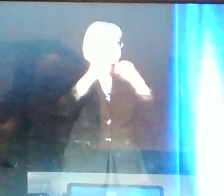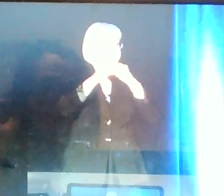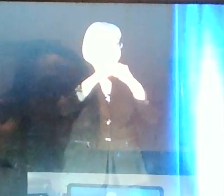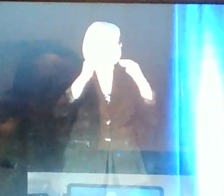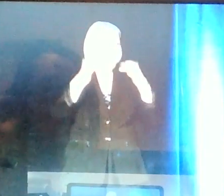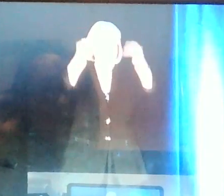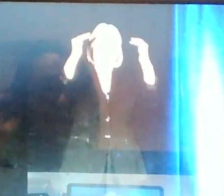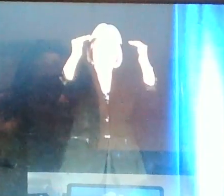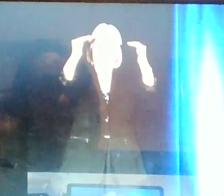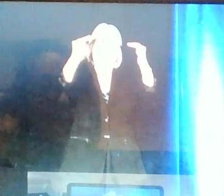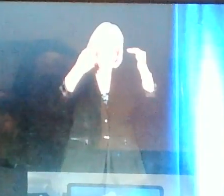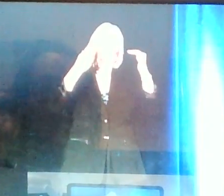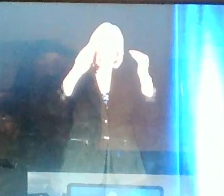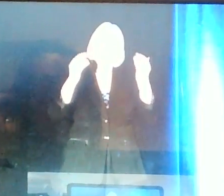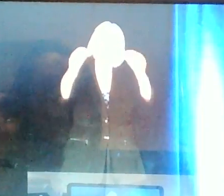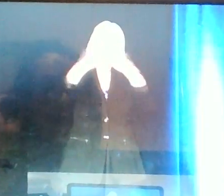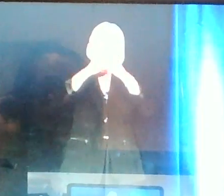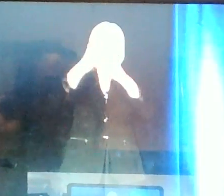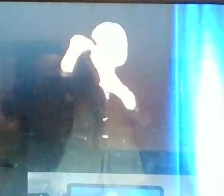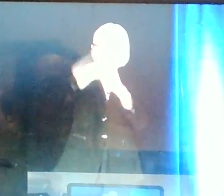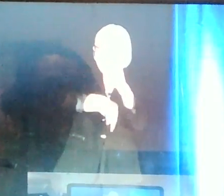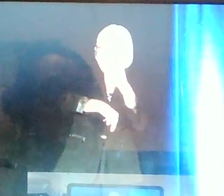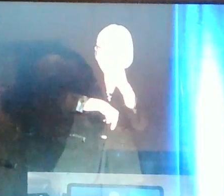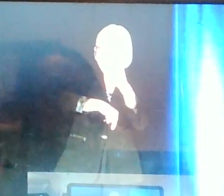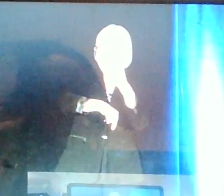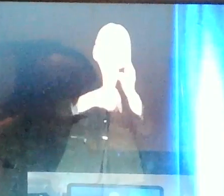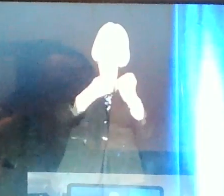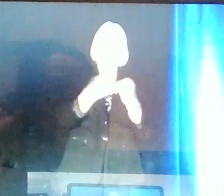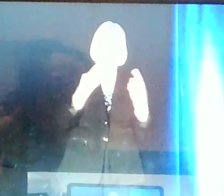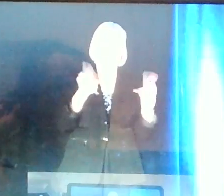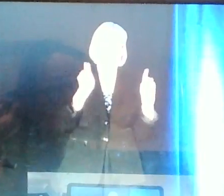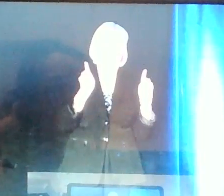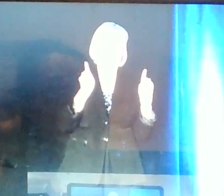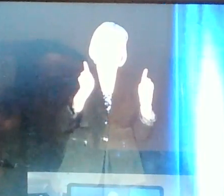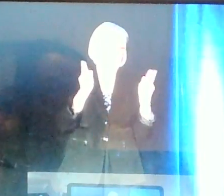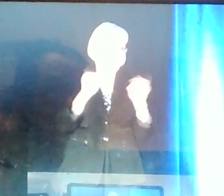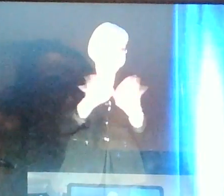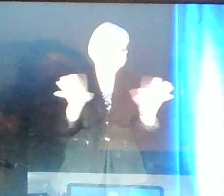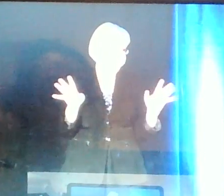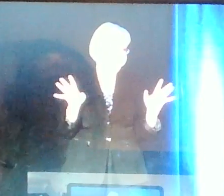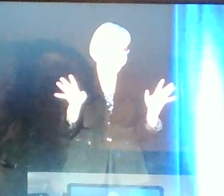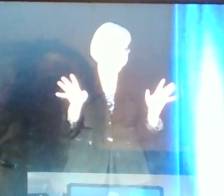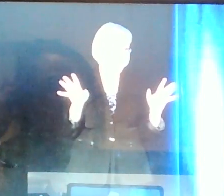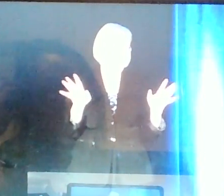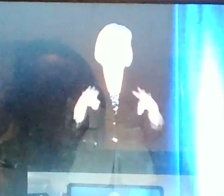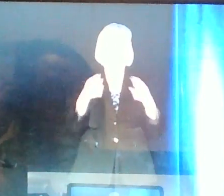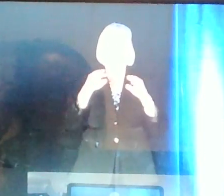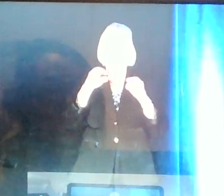Interpreters think that when they're more advanced or more in-depth, that they can be successful,